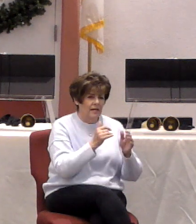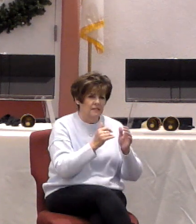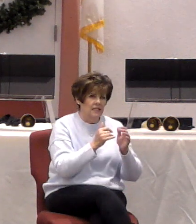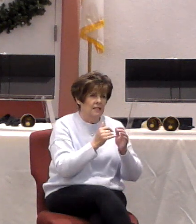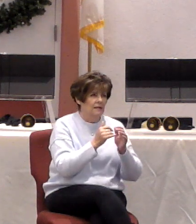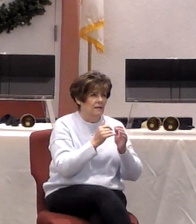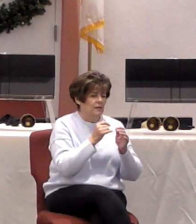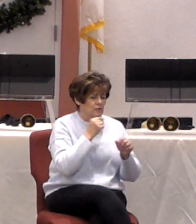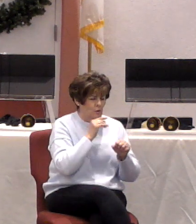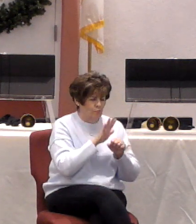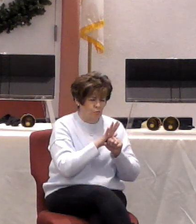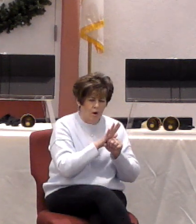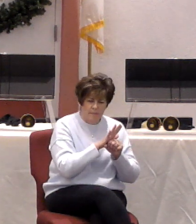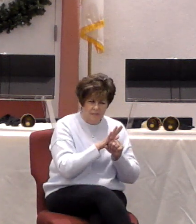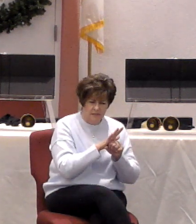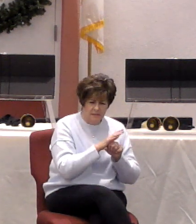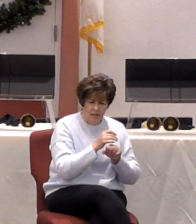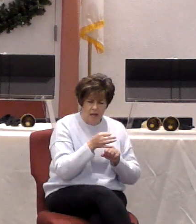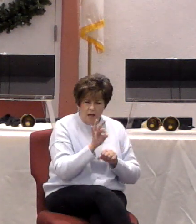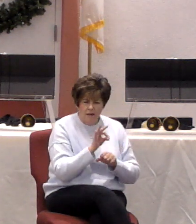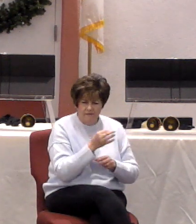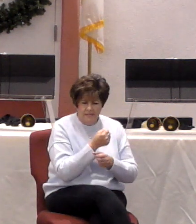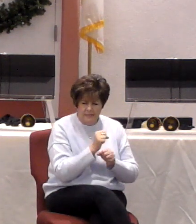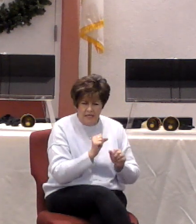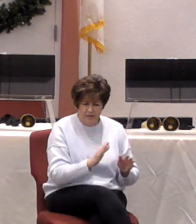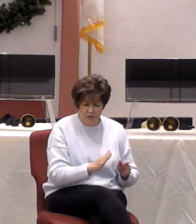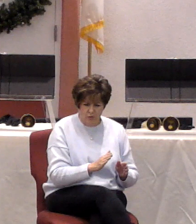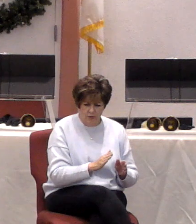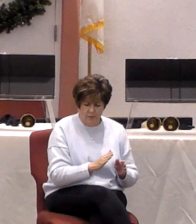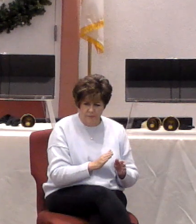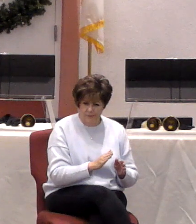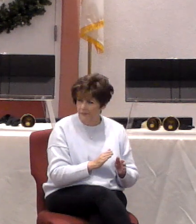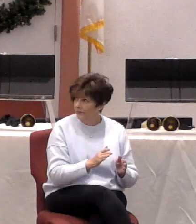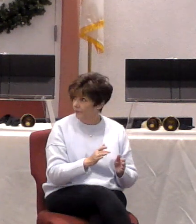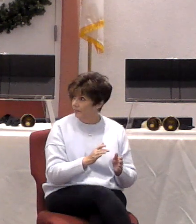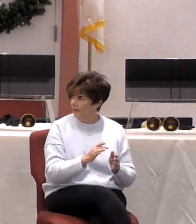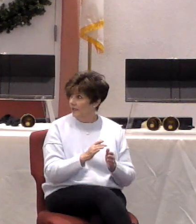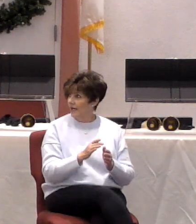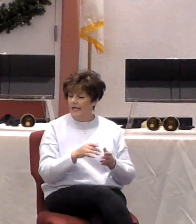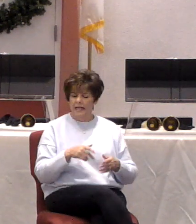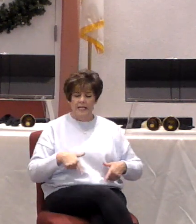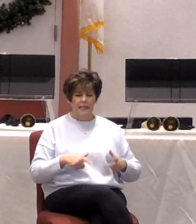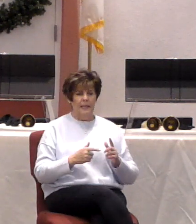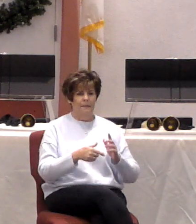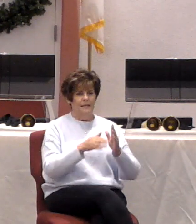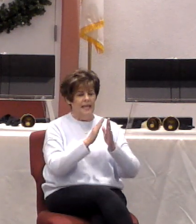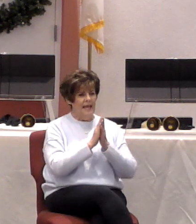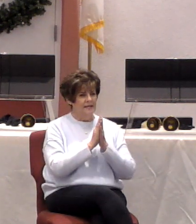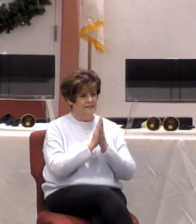Jesus came for your ordinary person. Let me just ask you a dumb question. This morning when you got up, did you feel